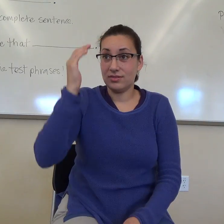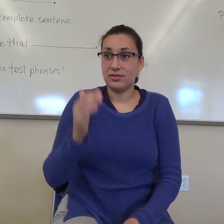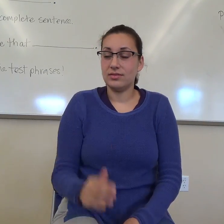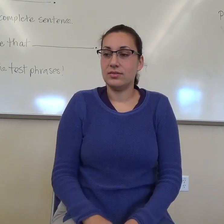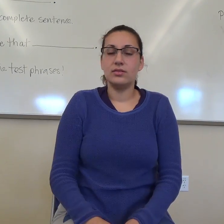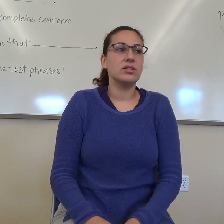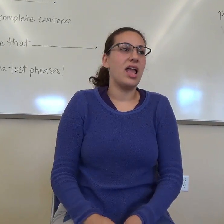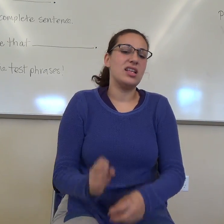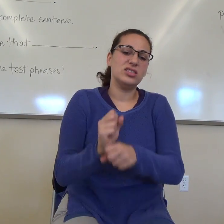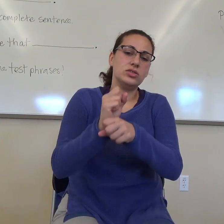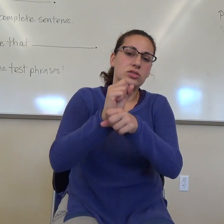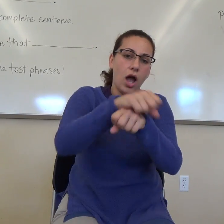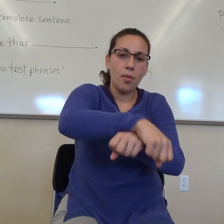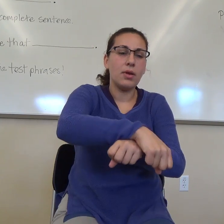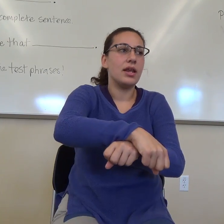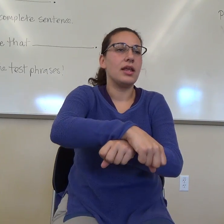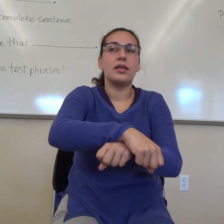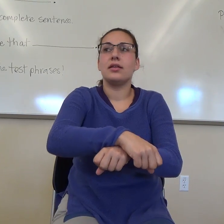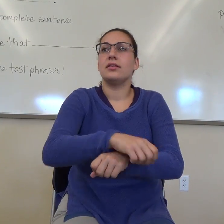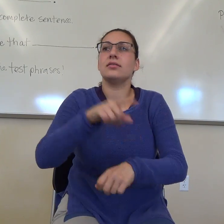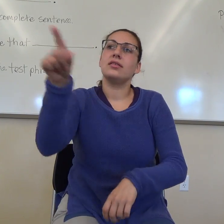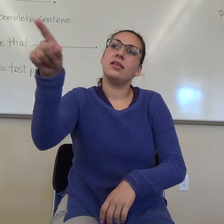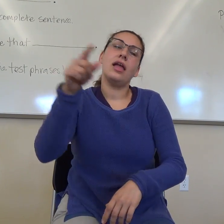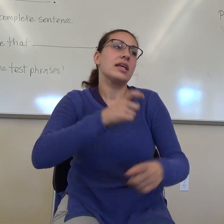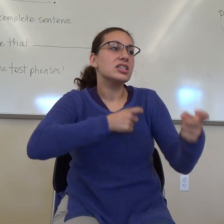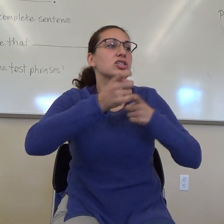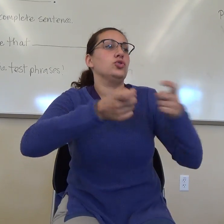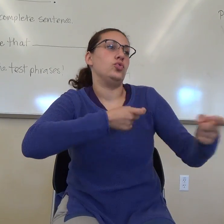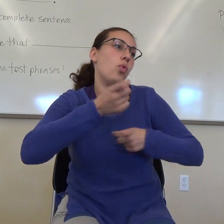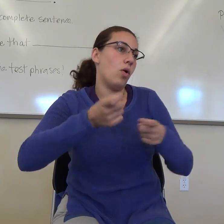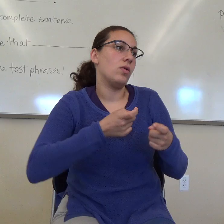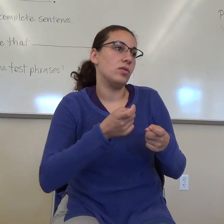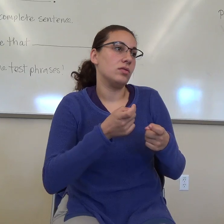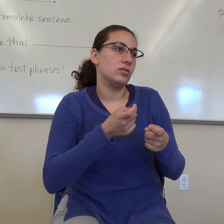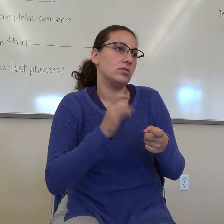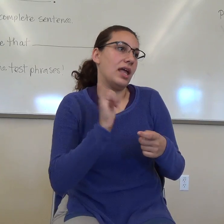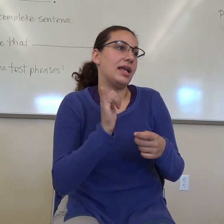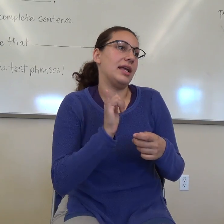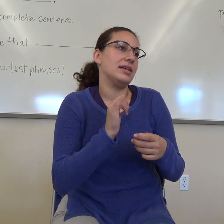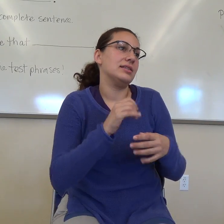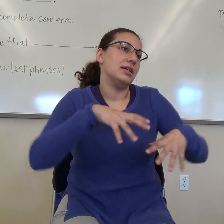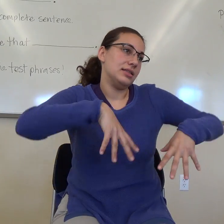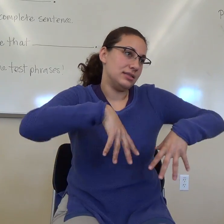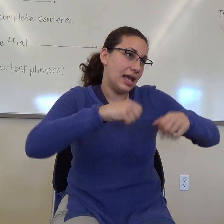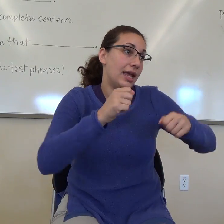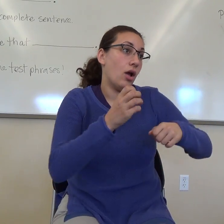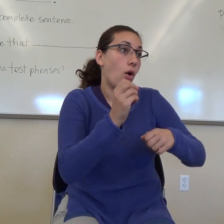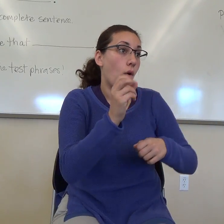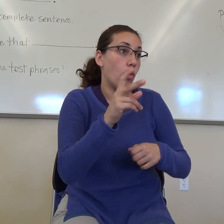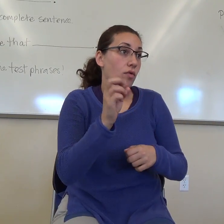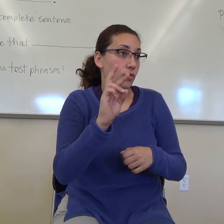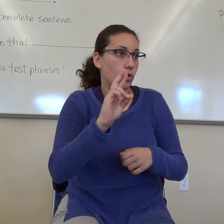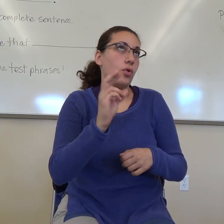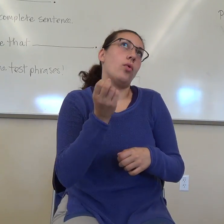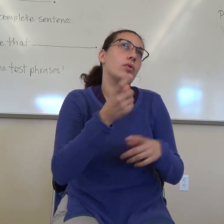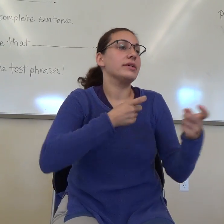dominate something? You take over? You take over, okay? So, yeah, so if we say whatever's going on